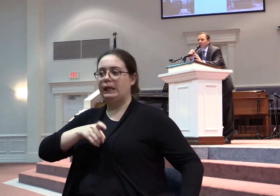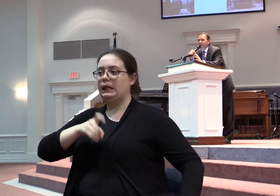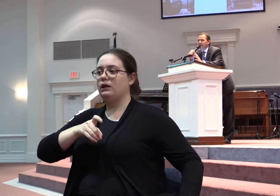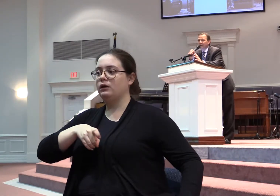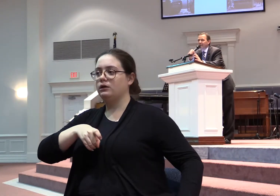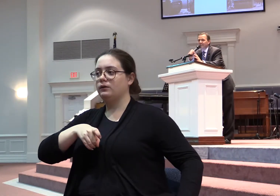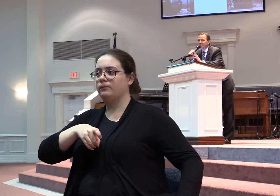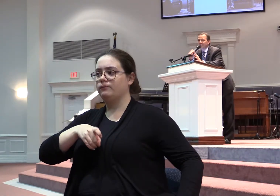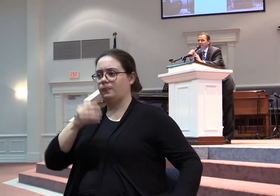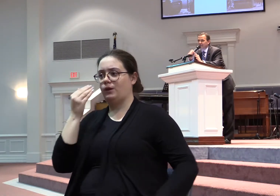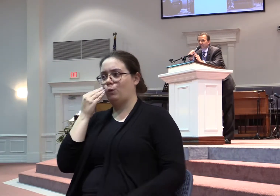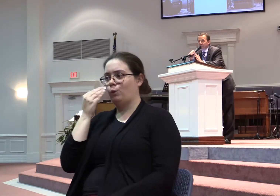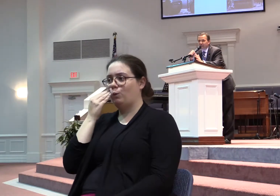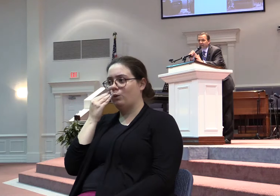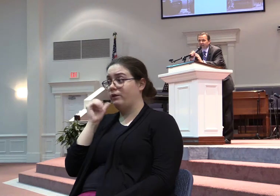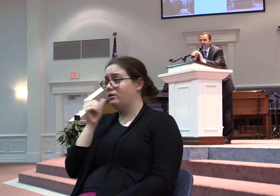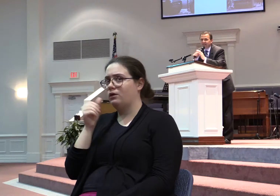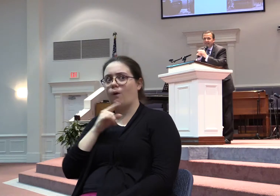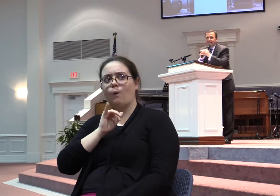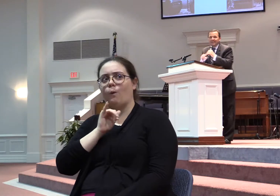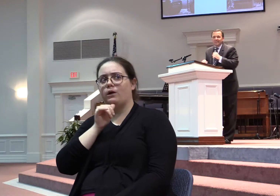knew. This is not just anybody.